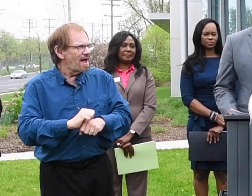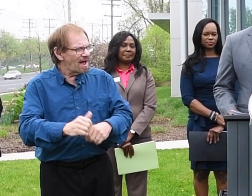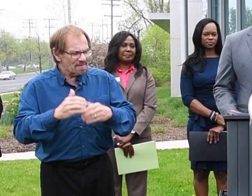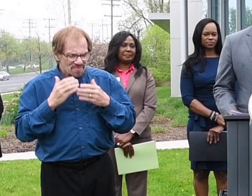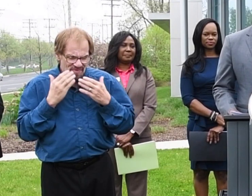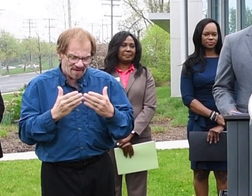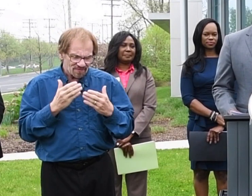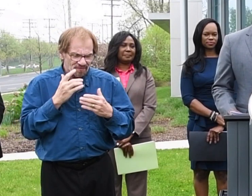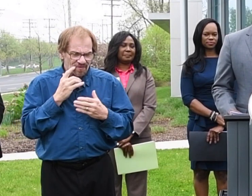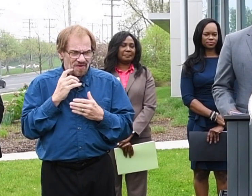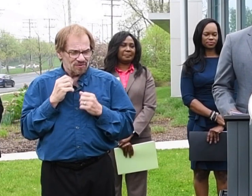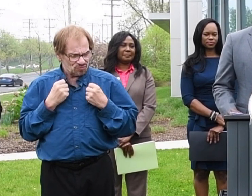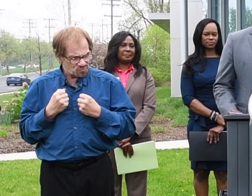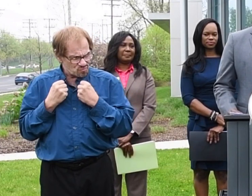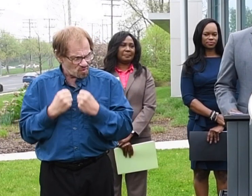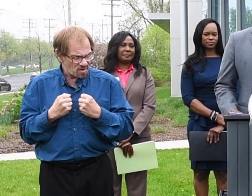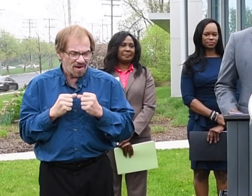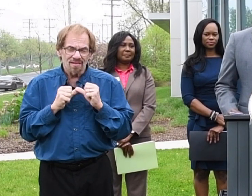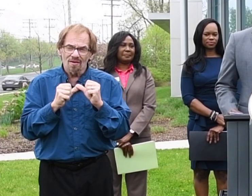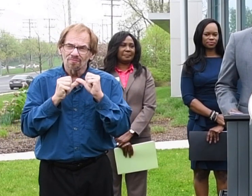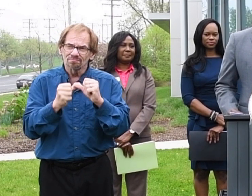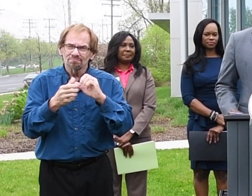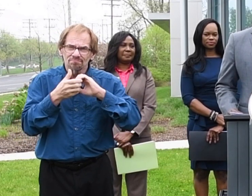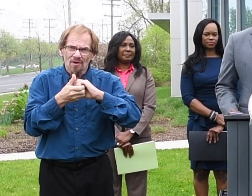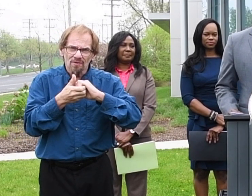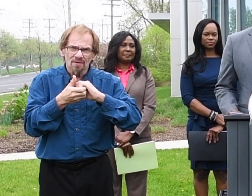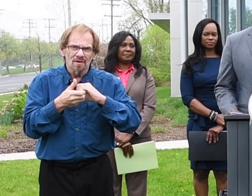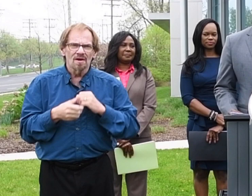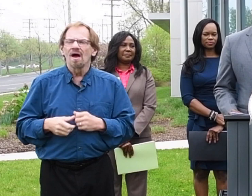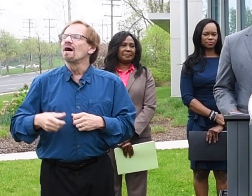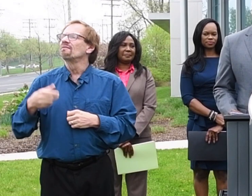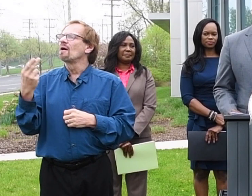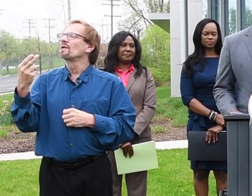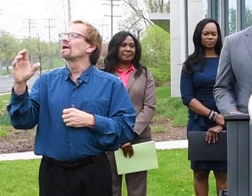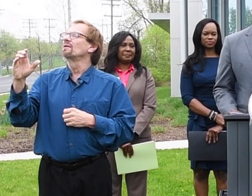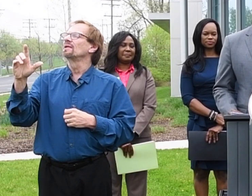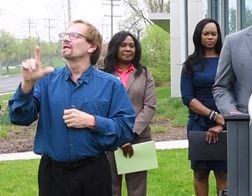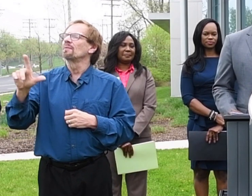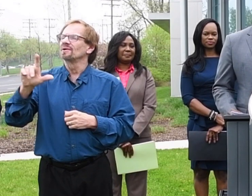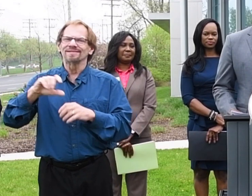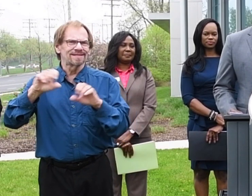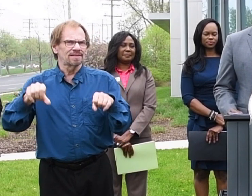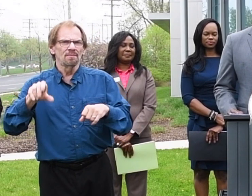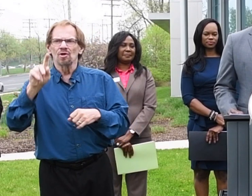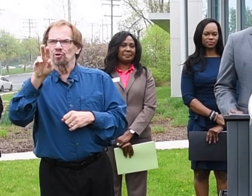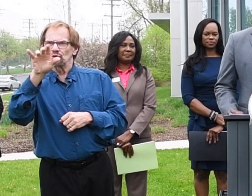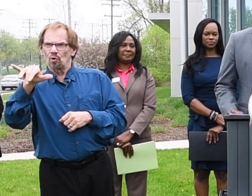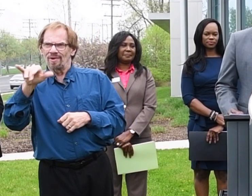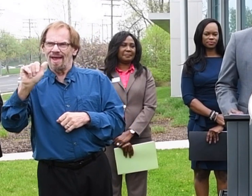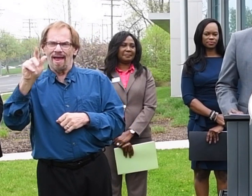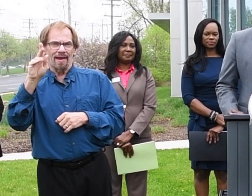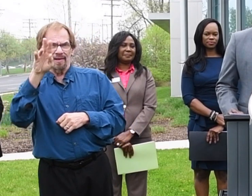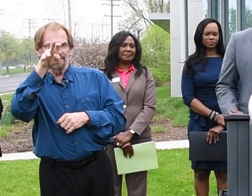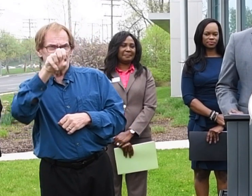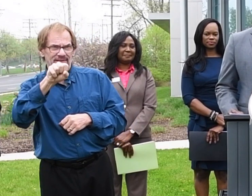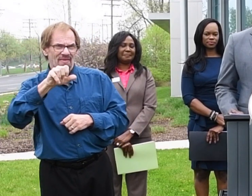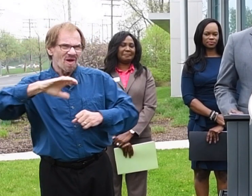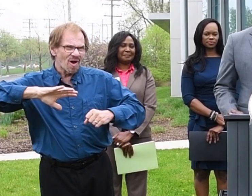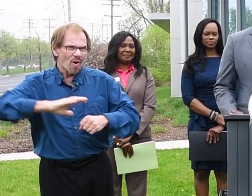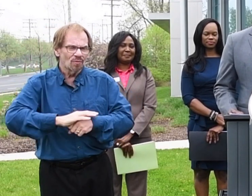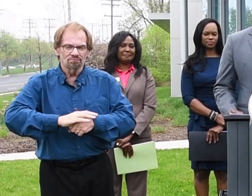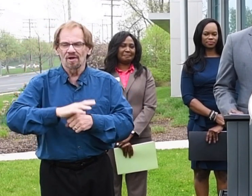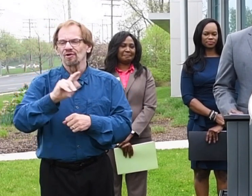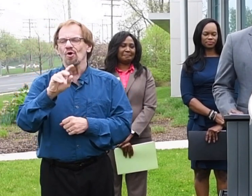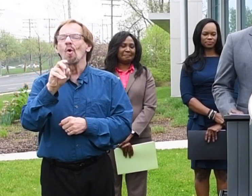long-standing partnership and leadership of Howard County Library System President Tonya Akins and her entire